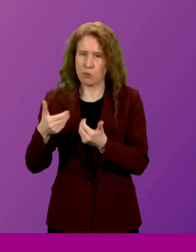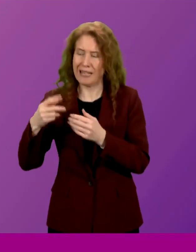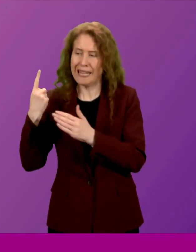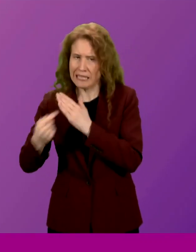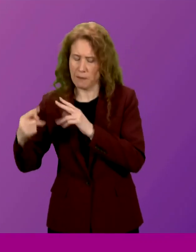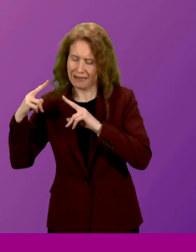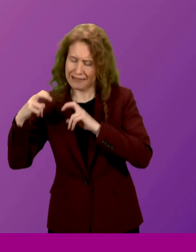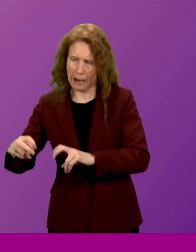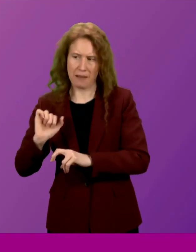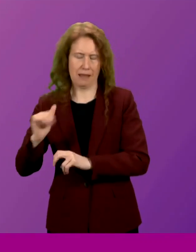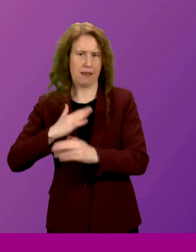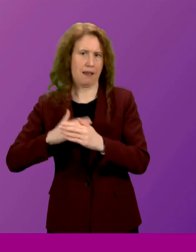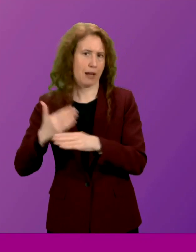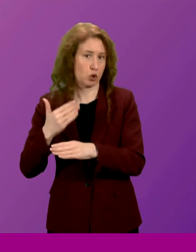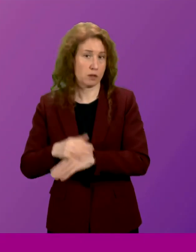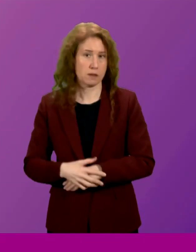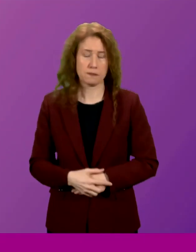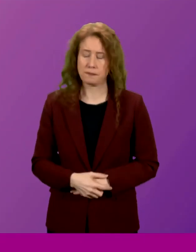examined? First Minister.